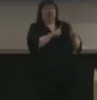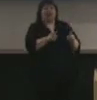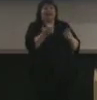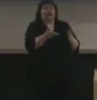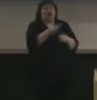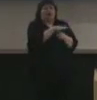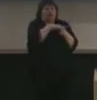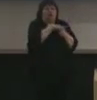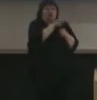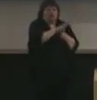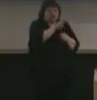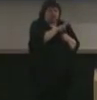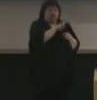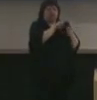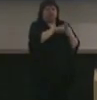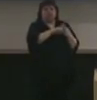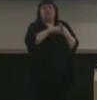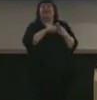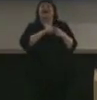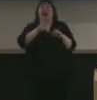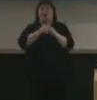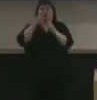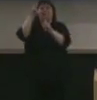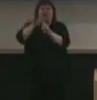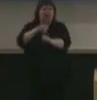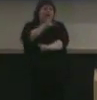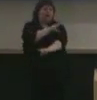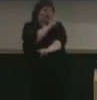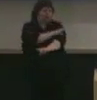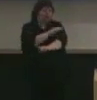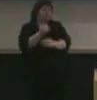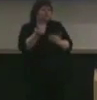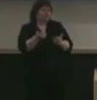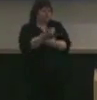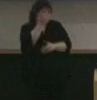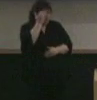to an actual clinical application of